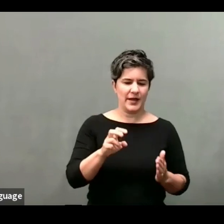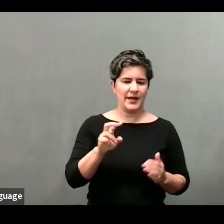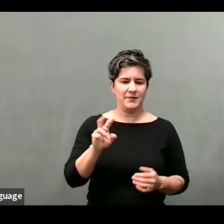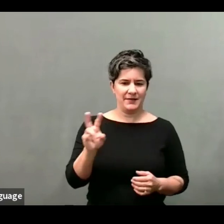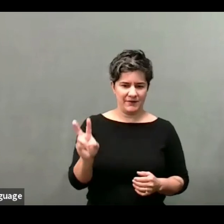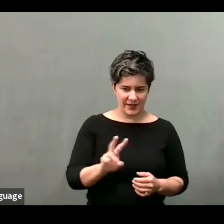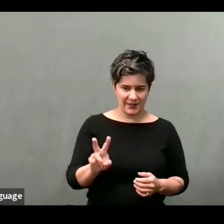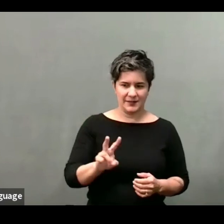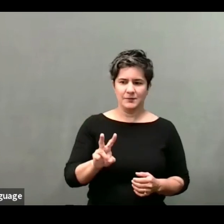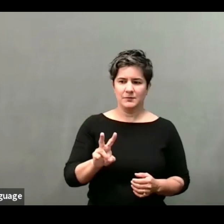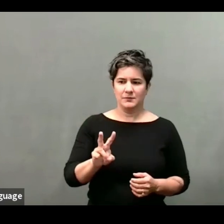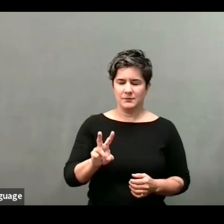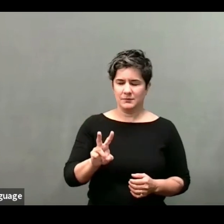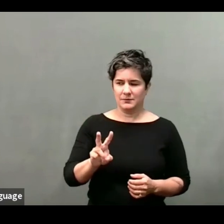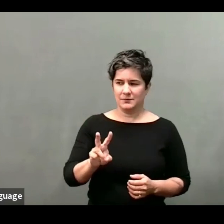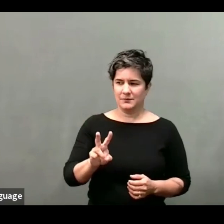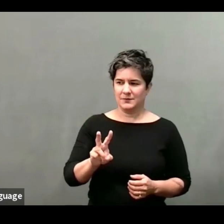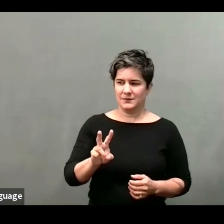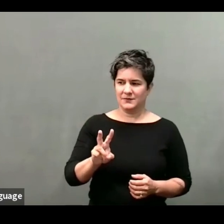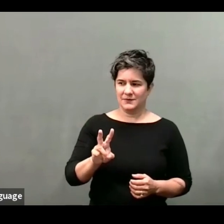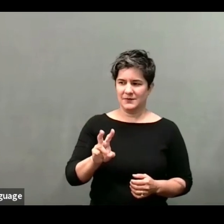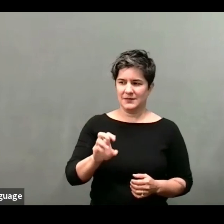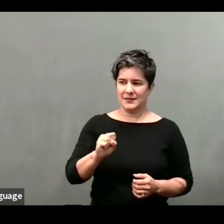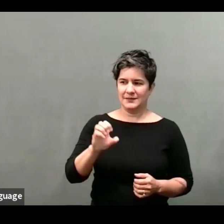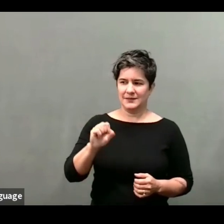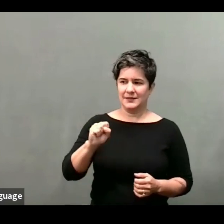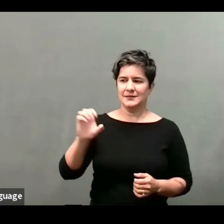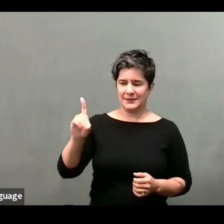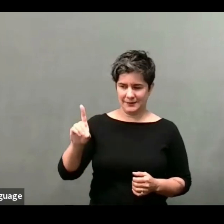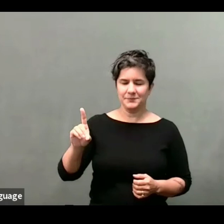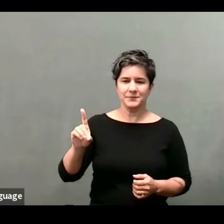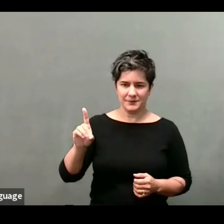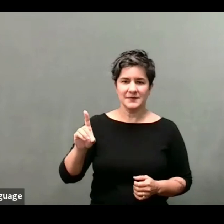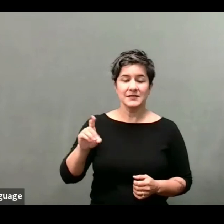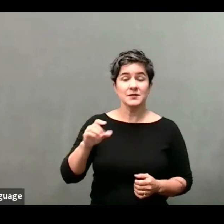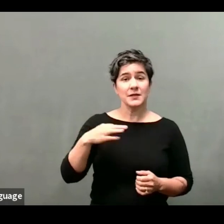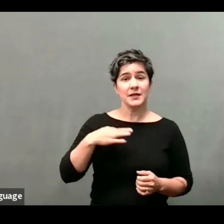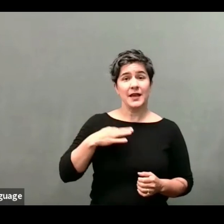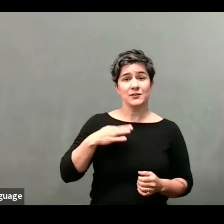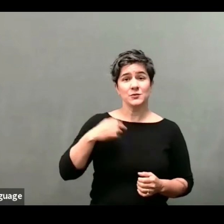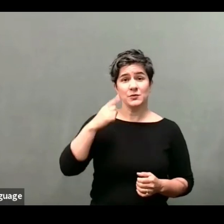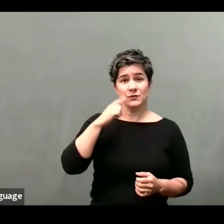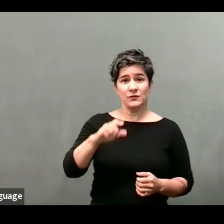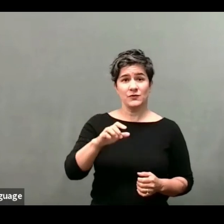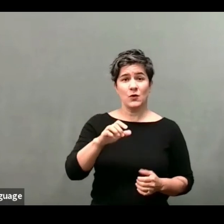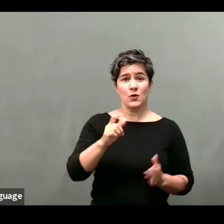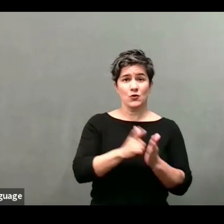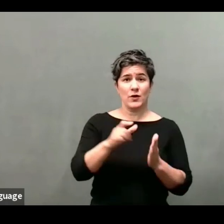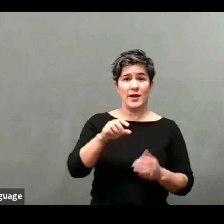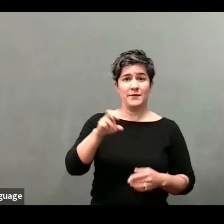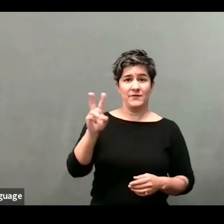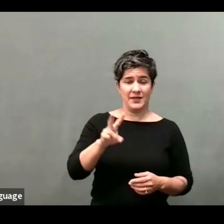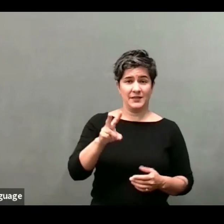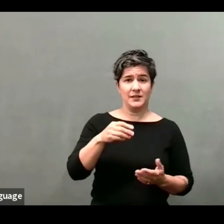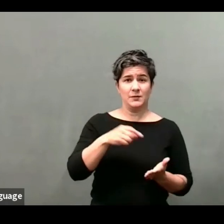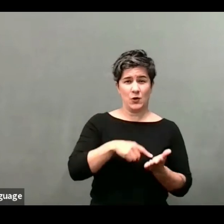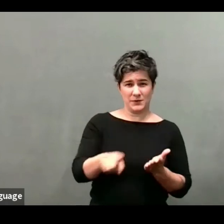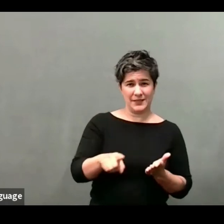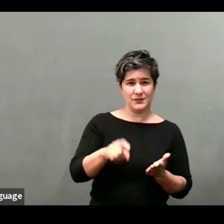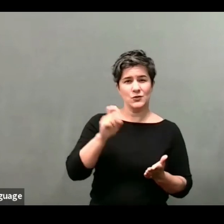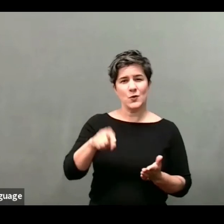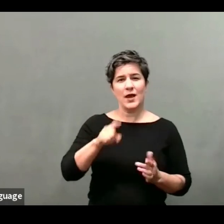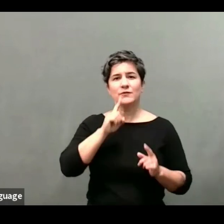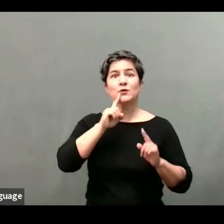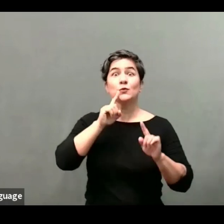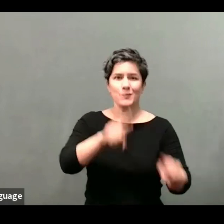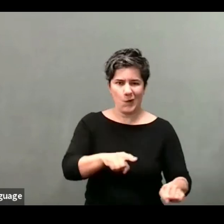Division, CVSSD, at the Department of Justice. And to be eligible for crime victims compensation, you do have to report